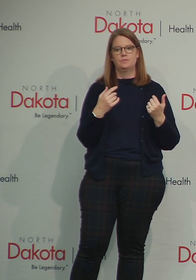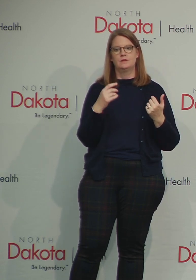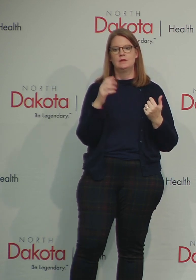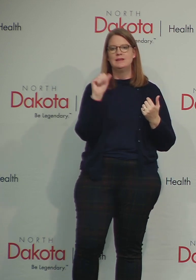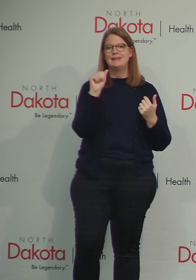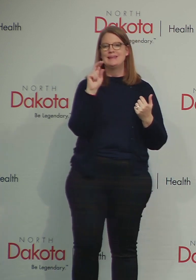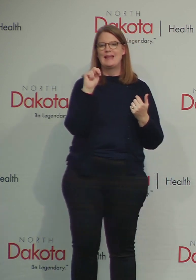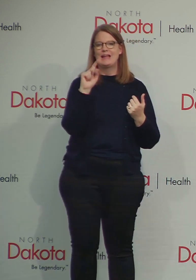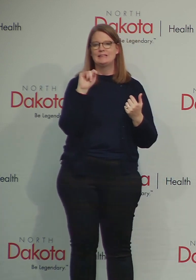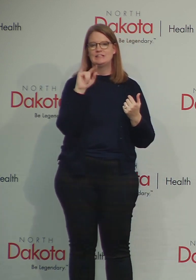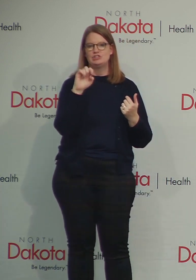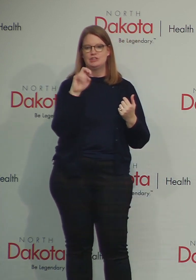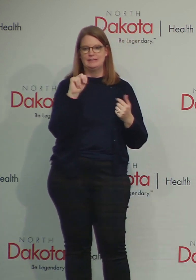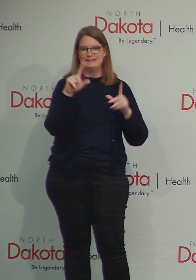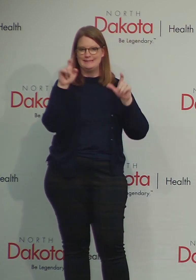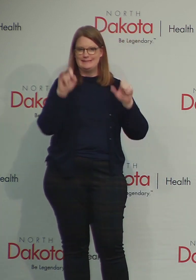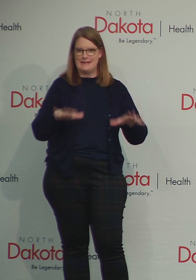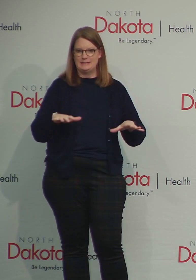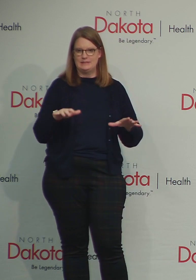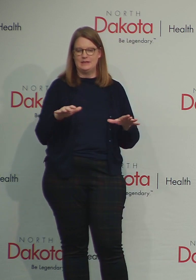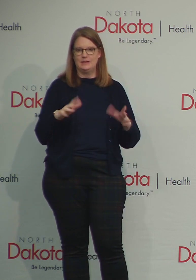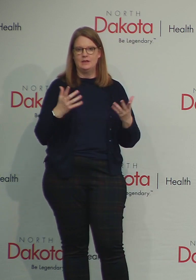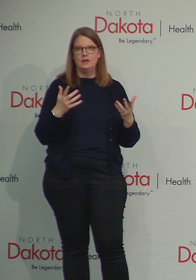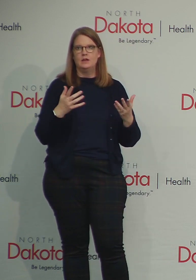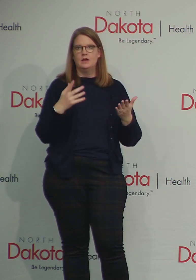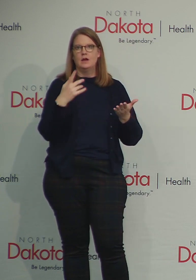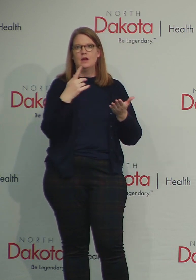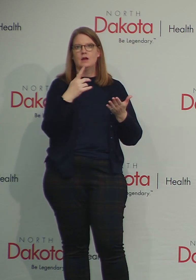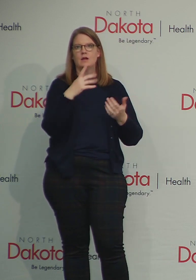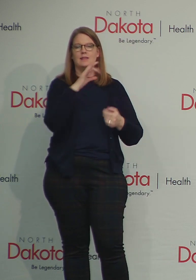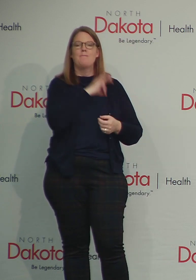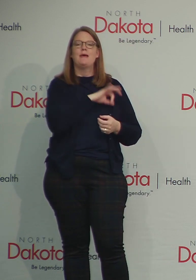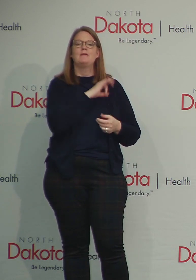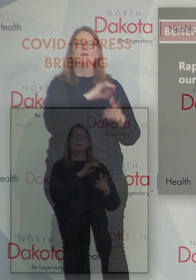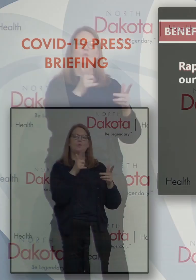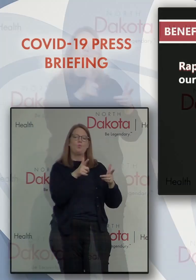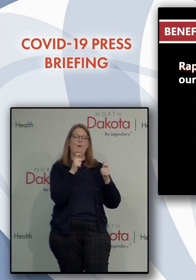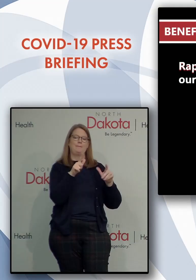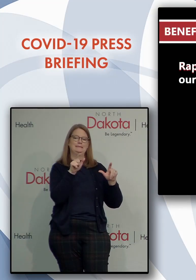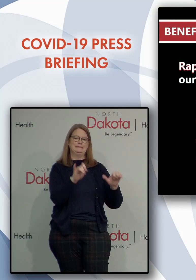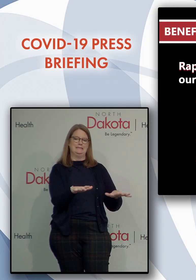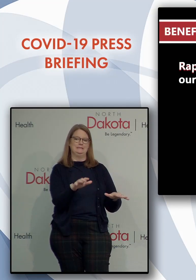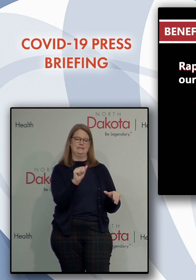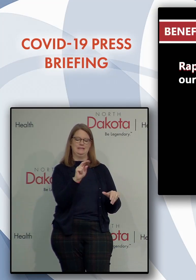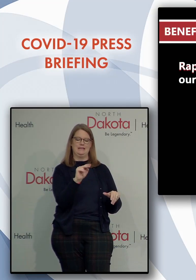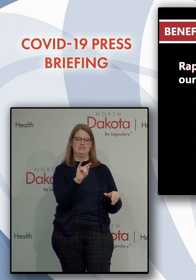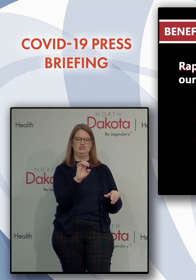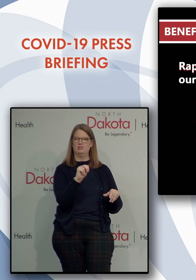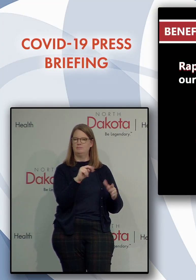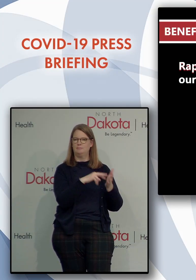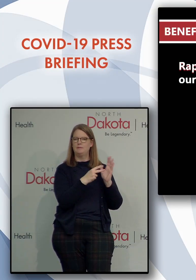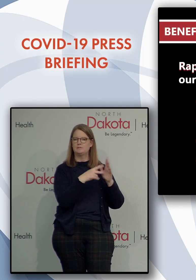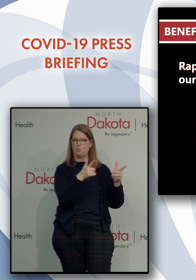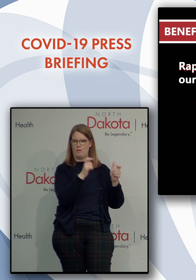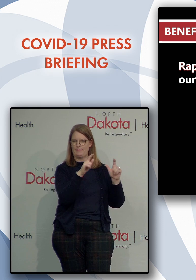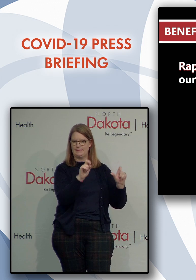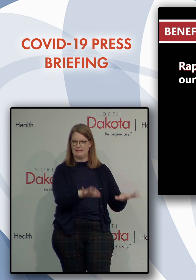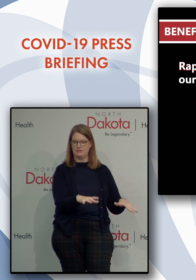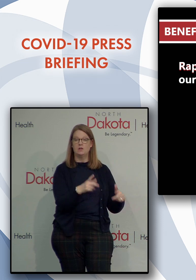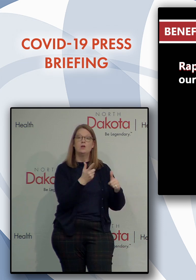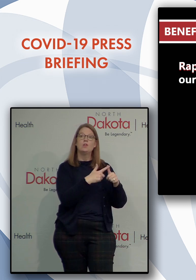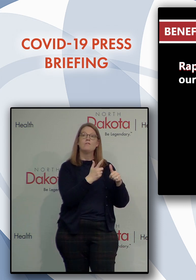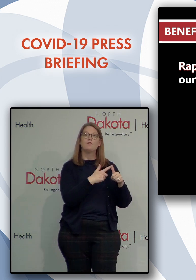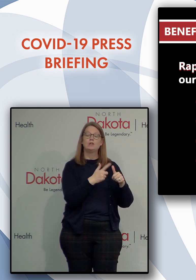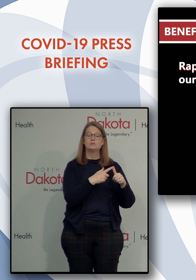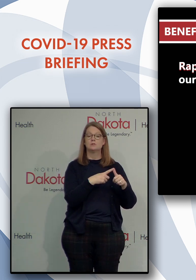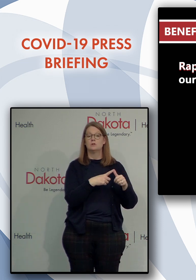antigen testing, and let me talk about the benefits of rapid testing right off the bat. The first is